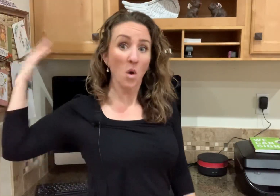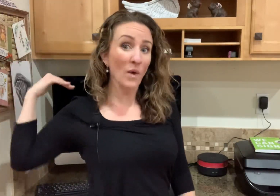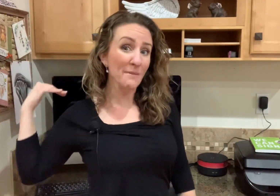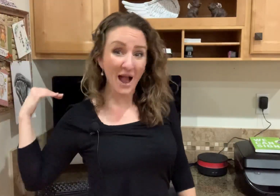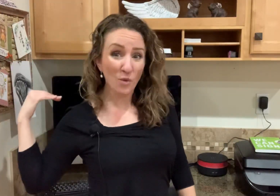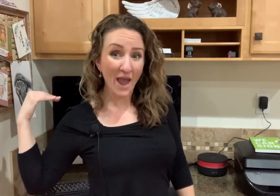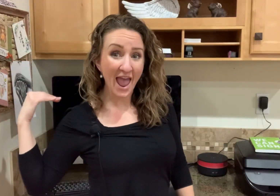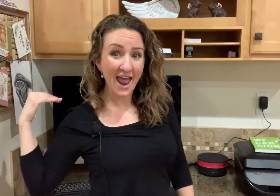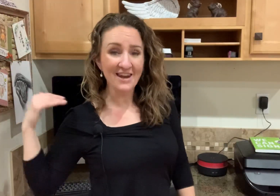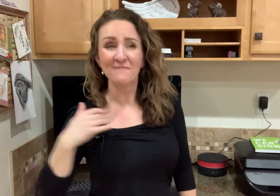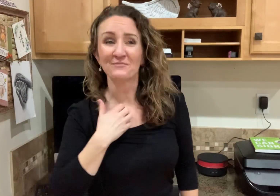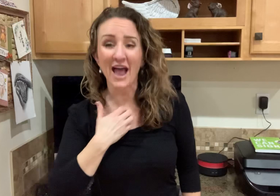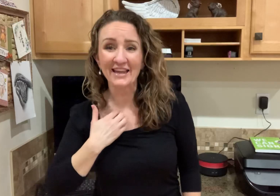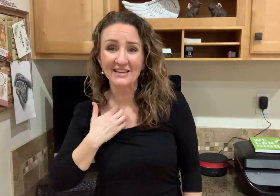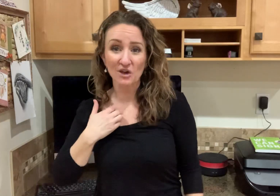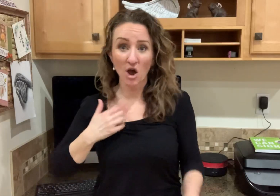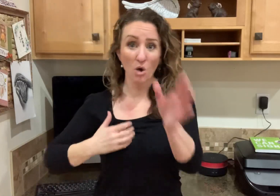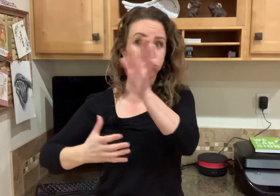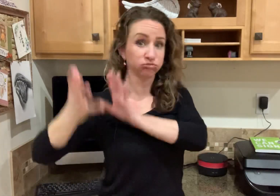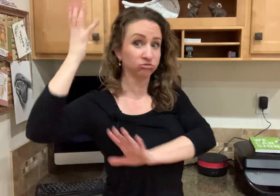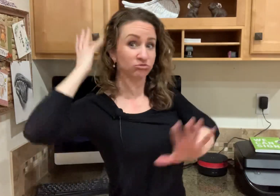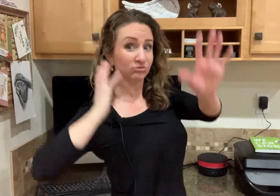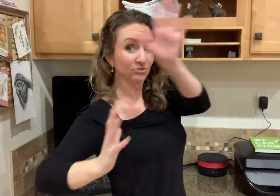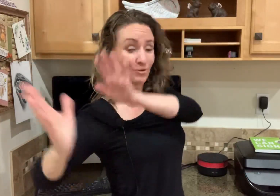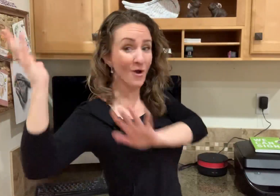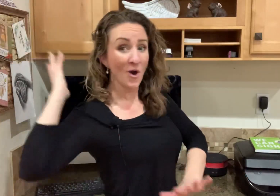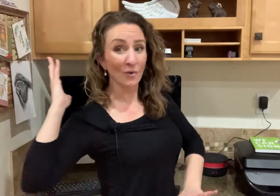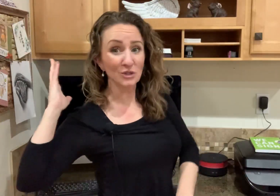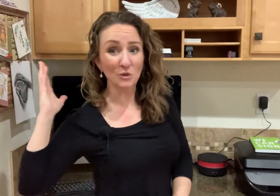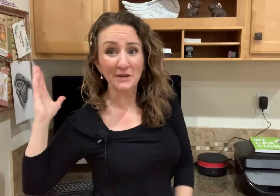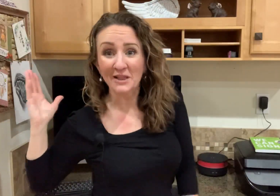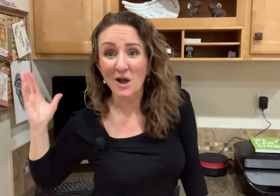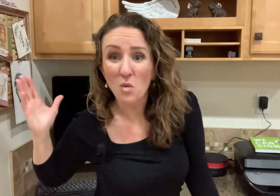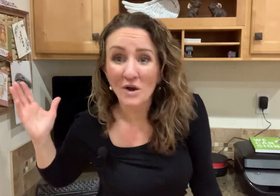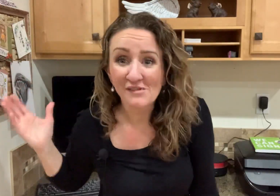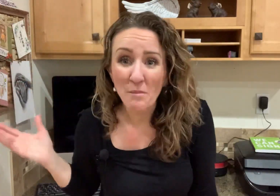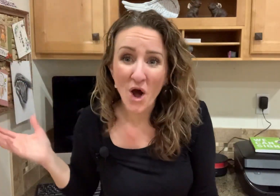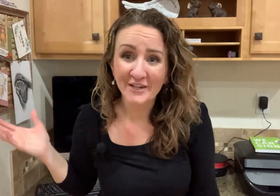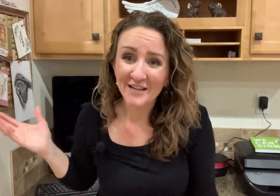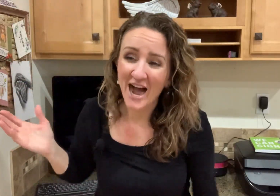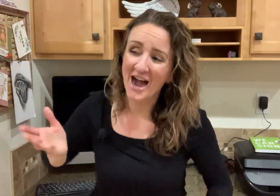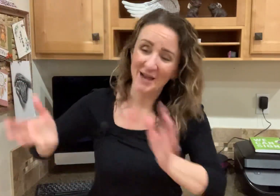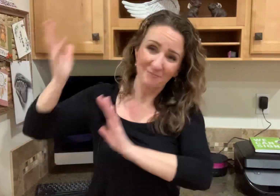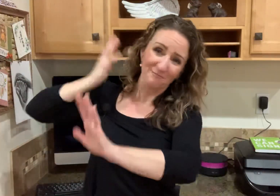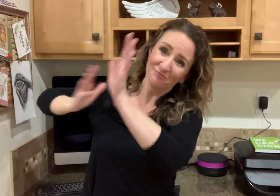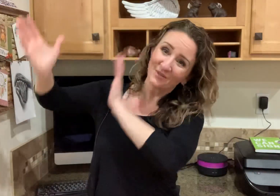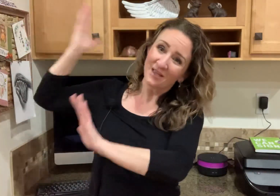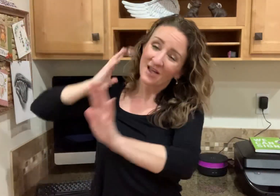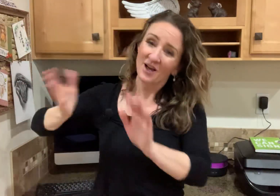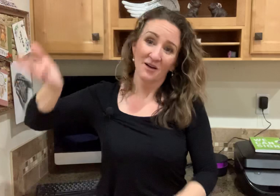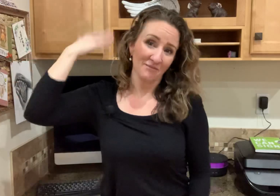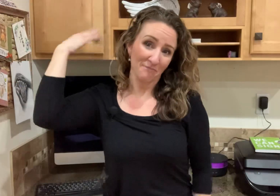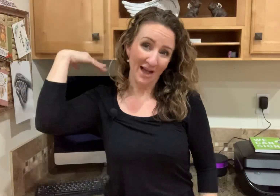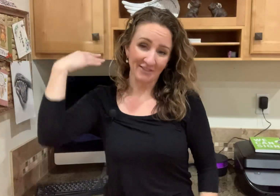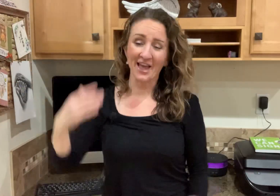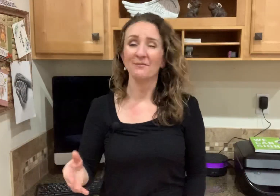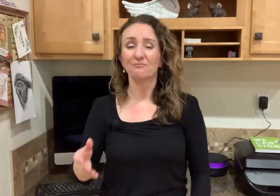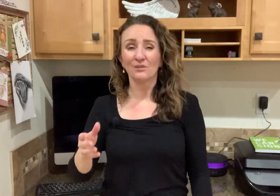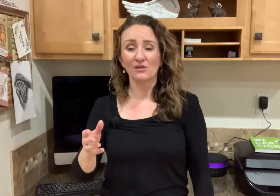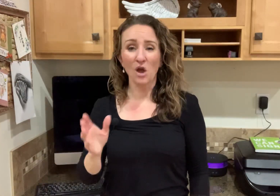way back when. I can even go which would be like once upon a time, back then.